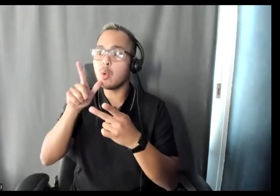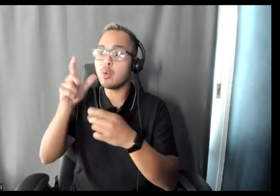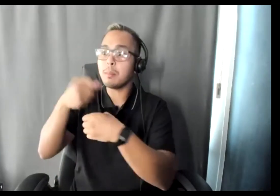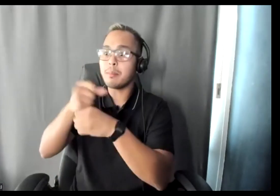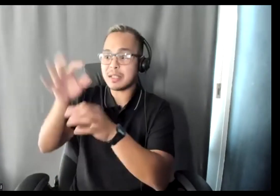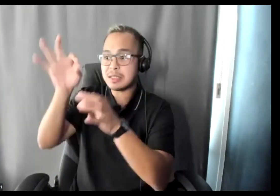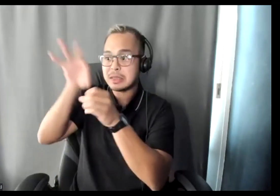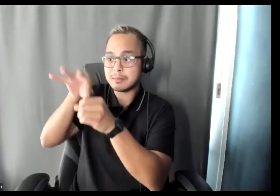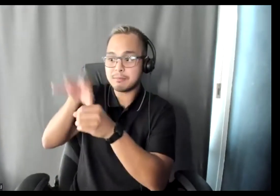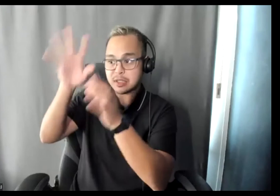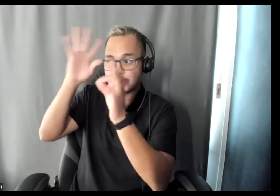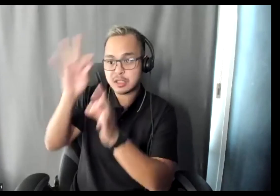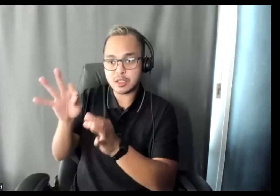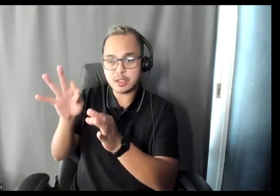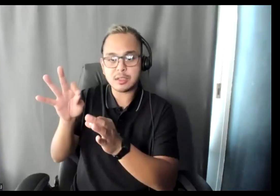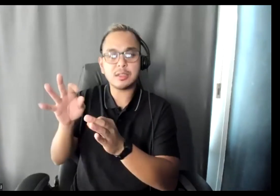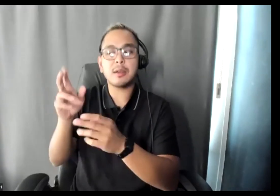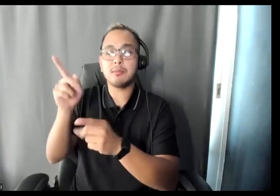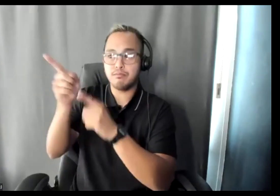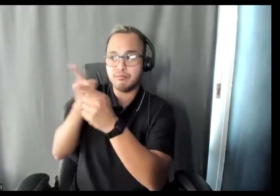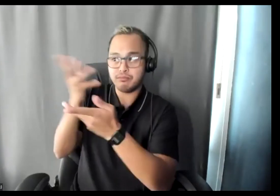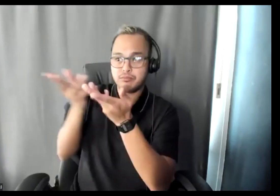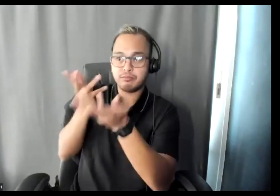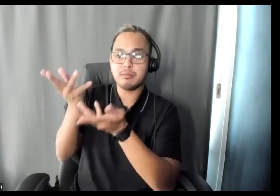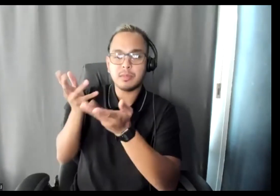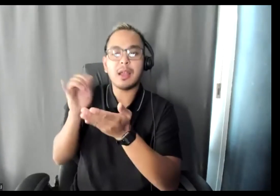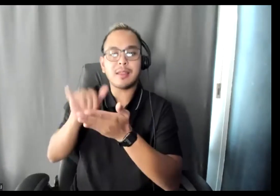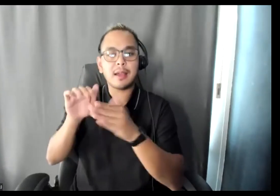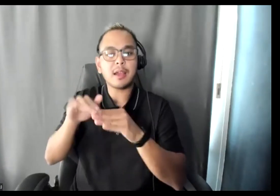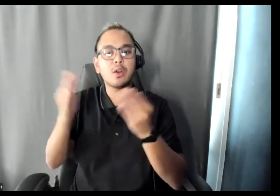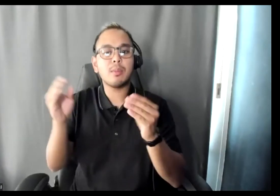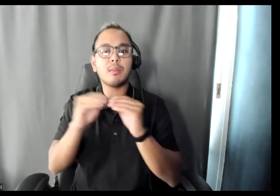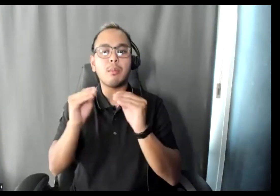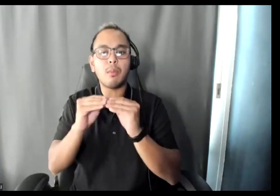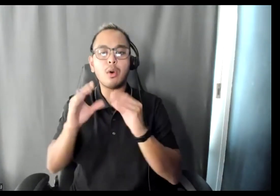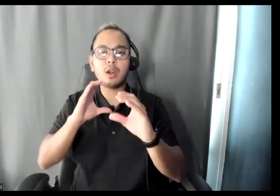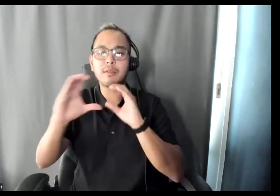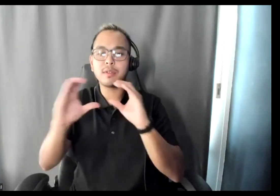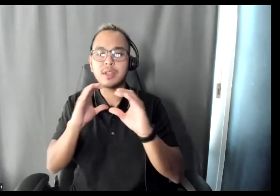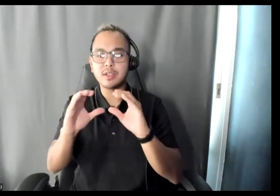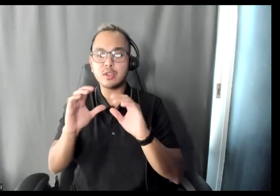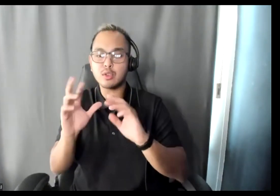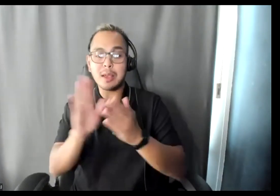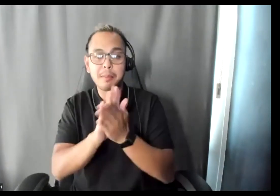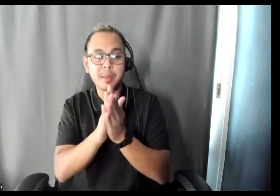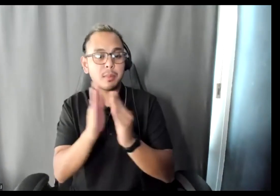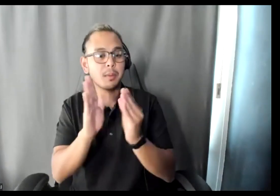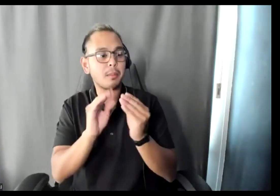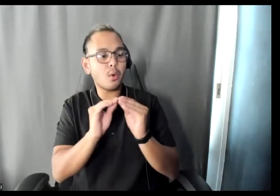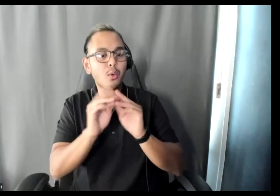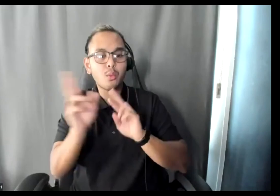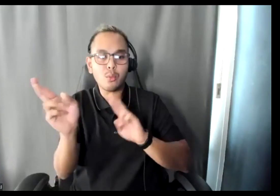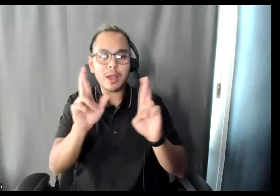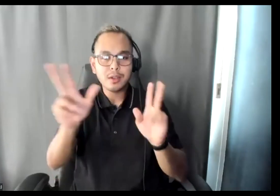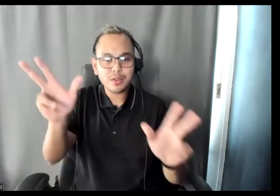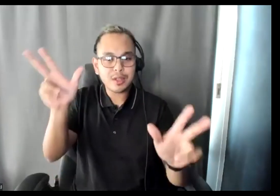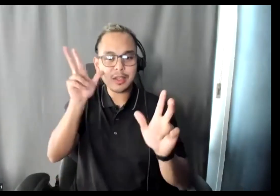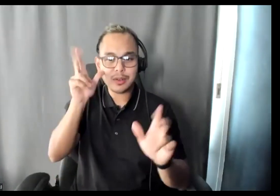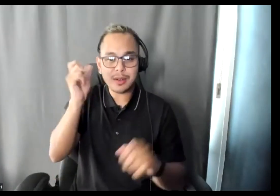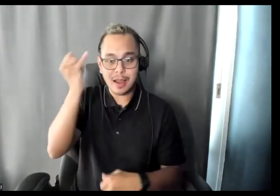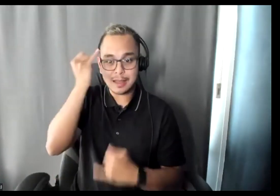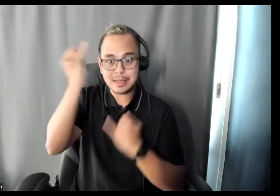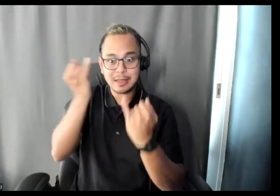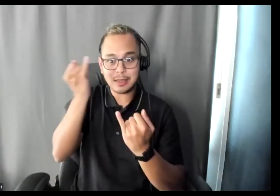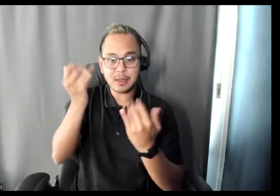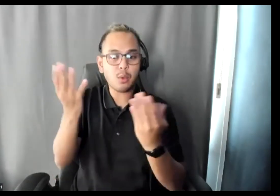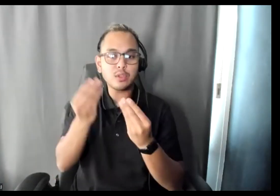help open up those conversations to prime people to be ready to hear the kinds of ideas and solutions you want to